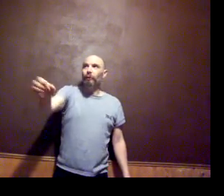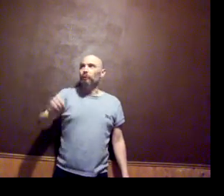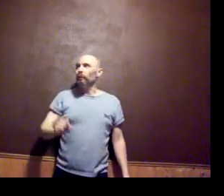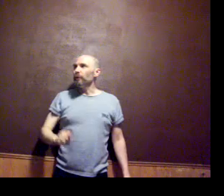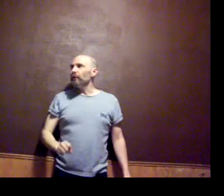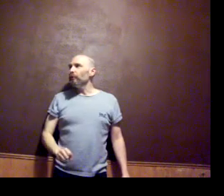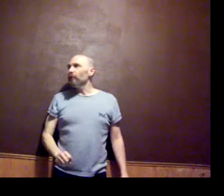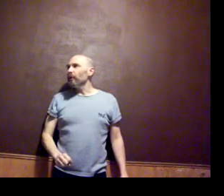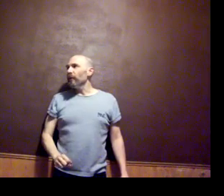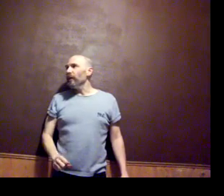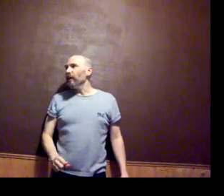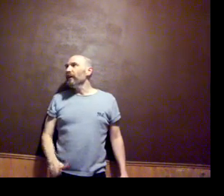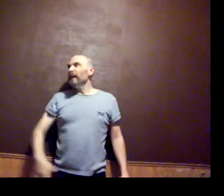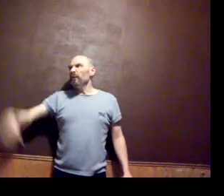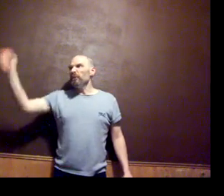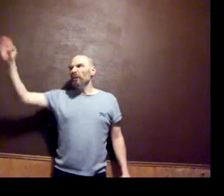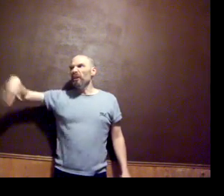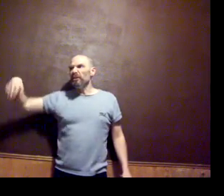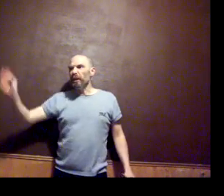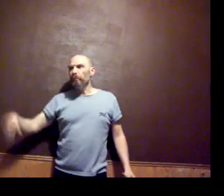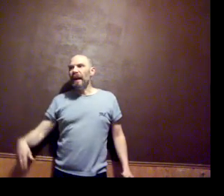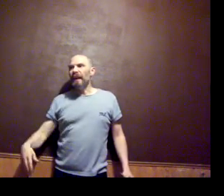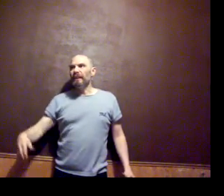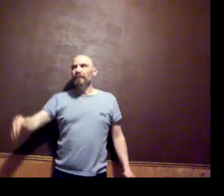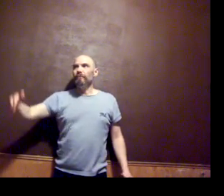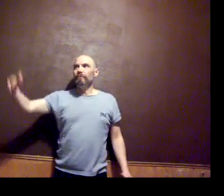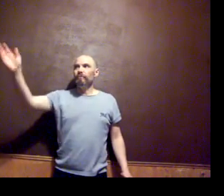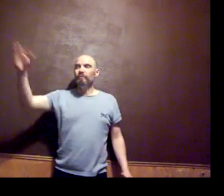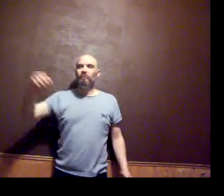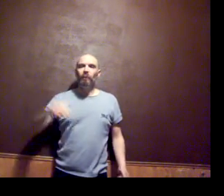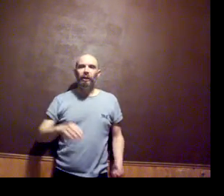vertical bookshelf will go there. And those will all stay black and whatnot.